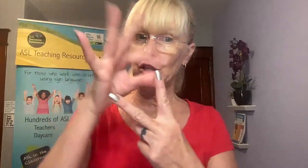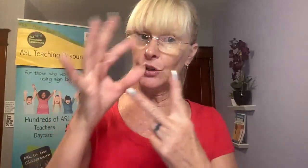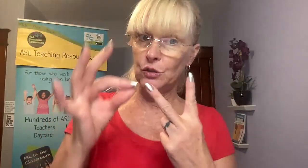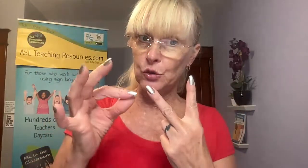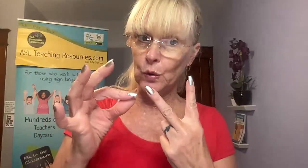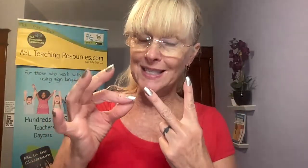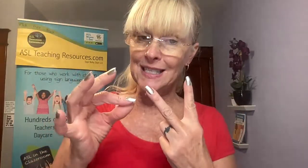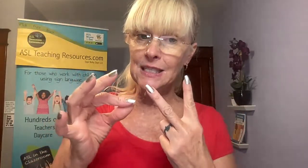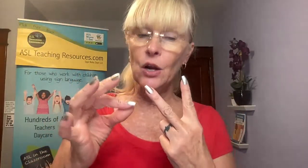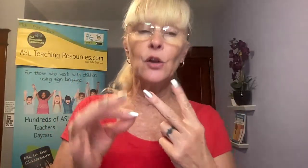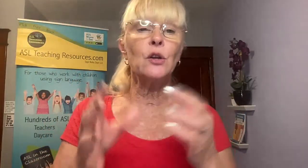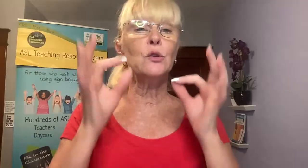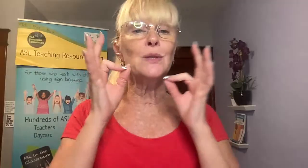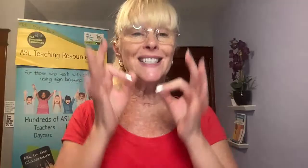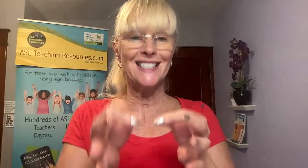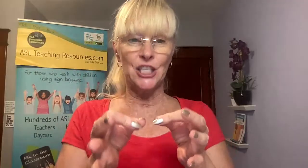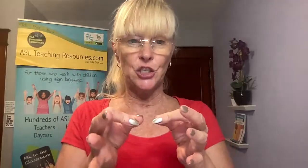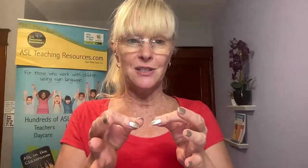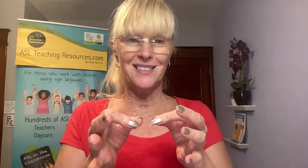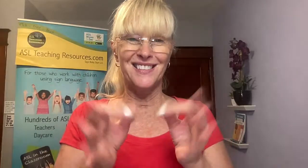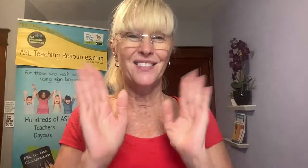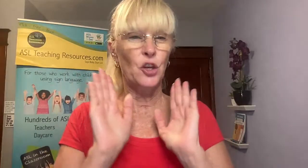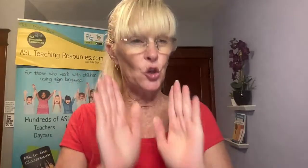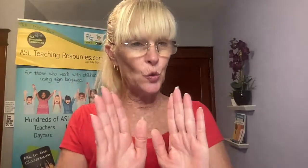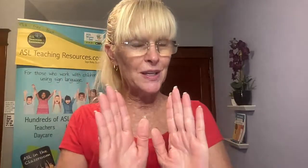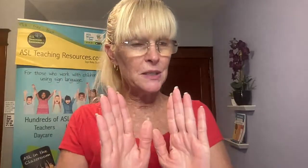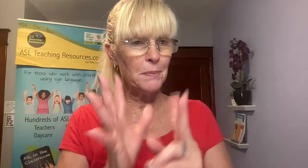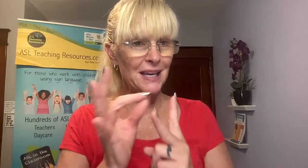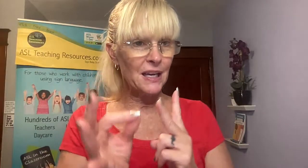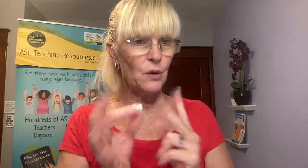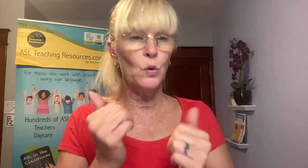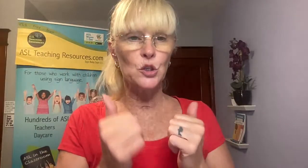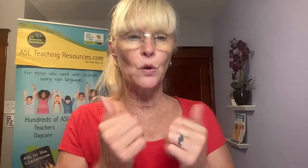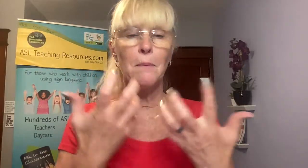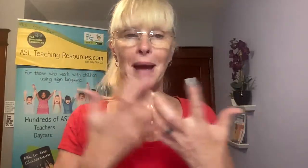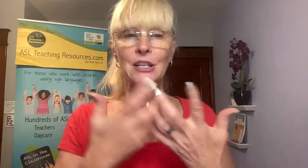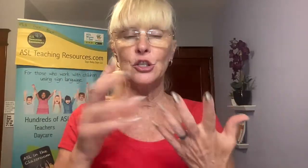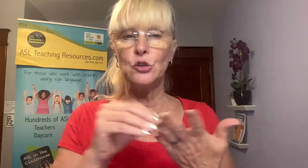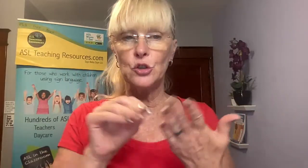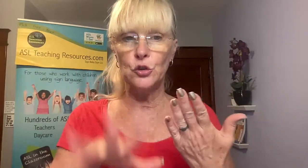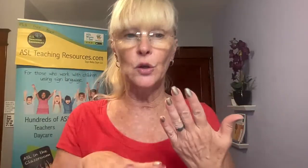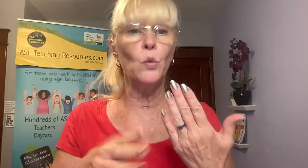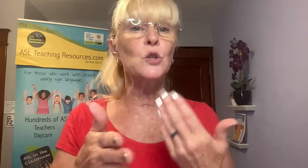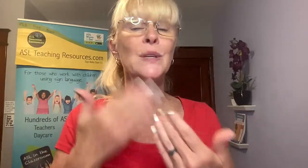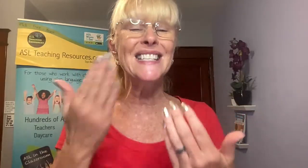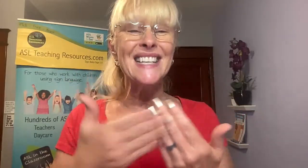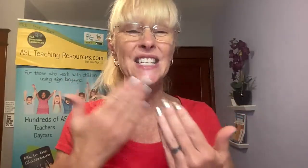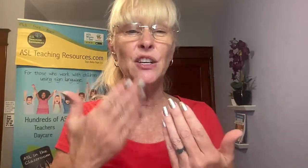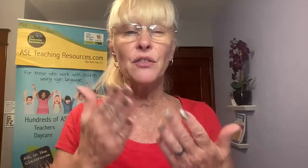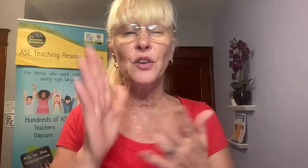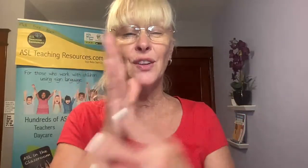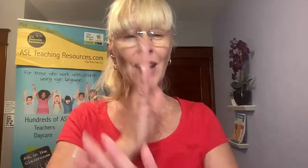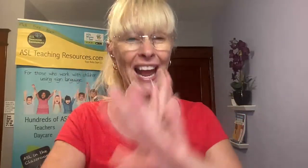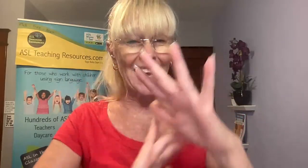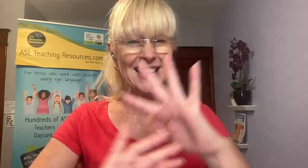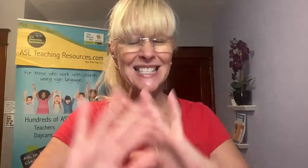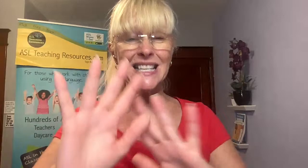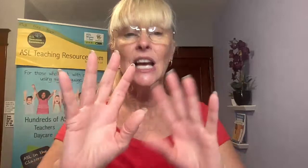can do choices or you can do decisions. You get to pick which one matches your student, which one is easier for their hands